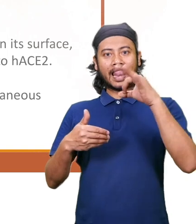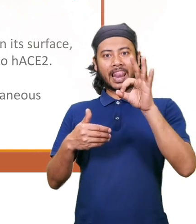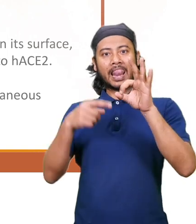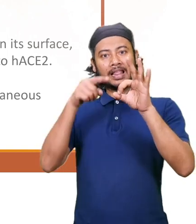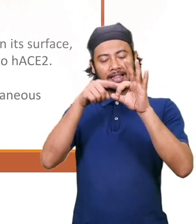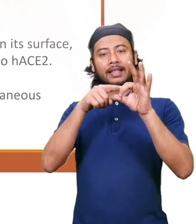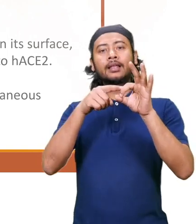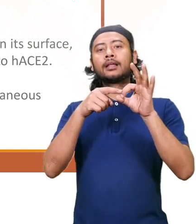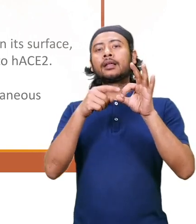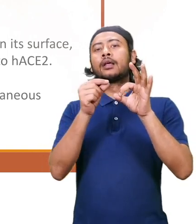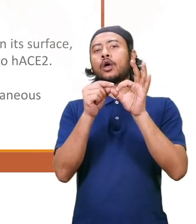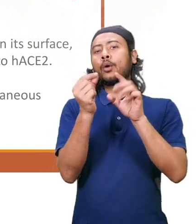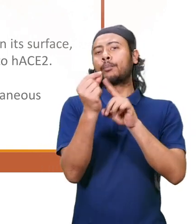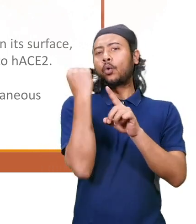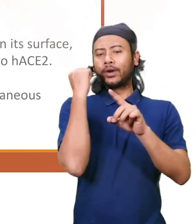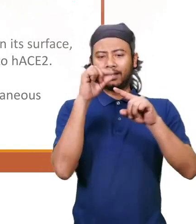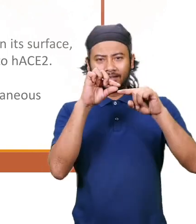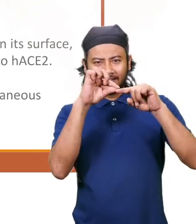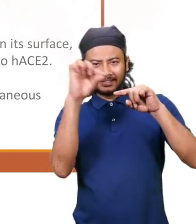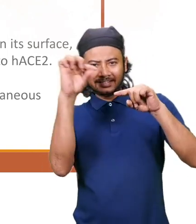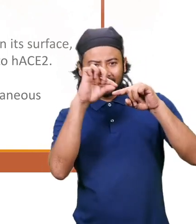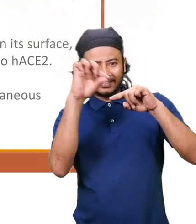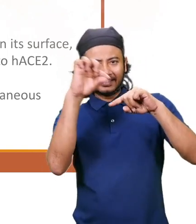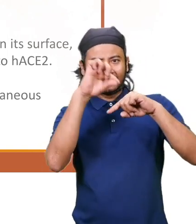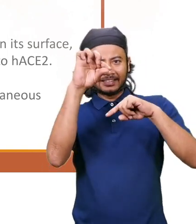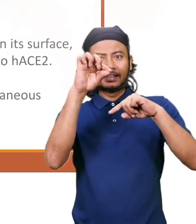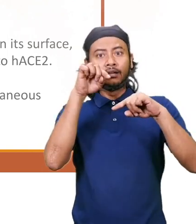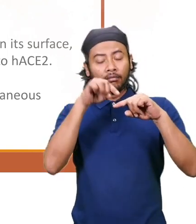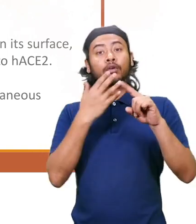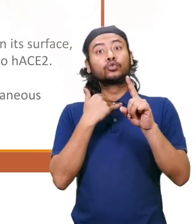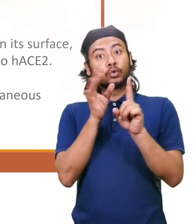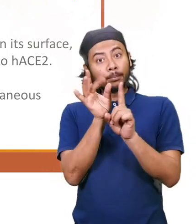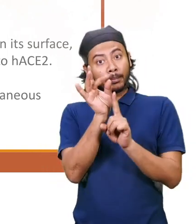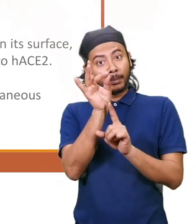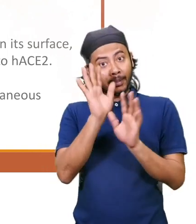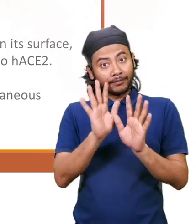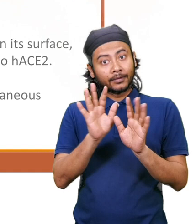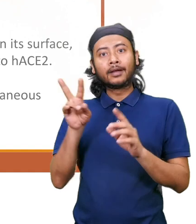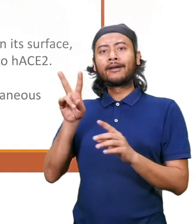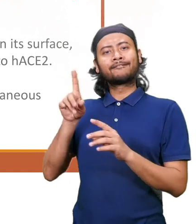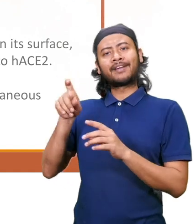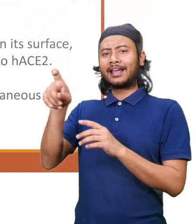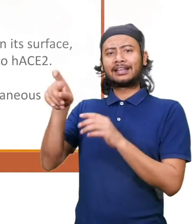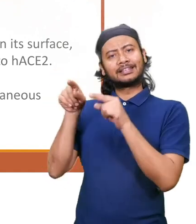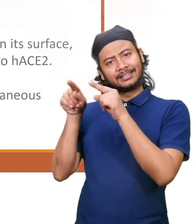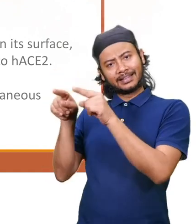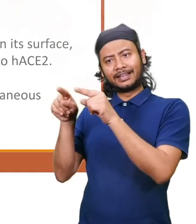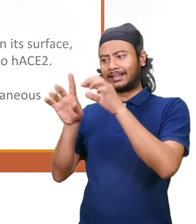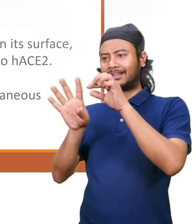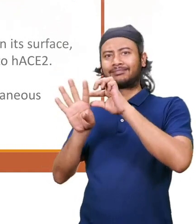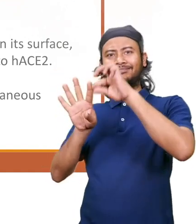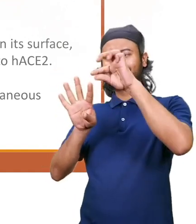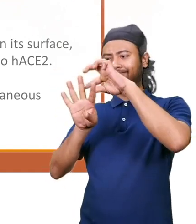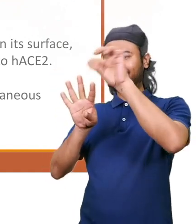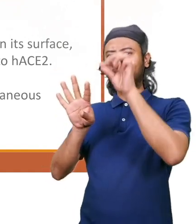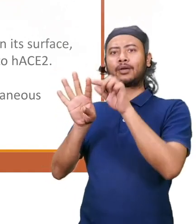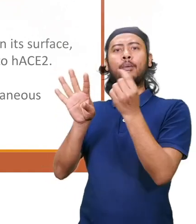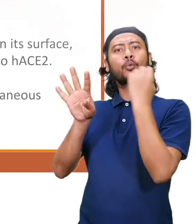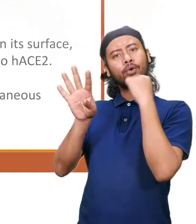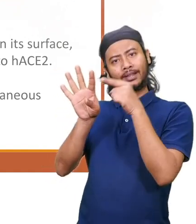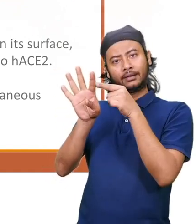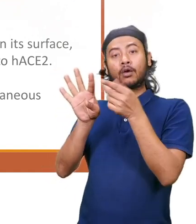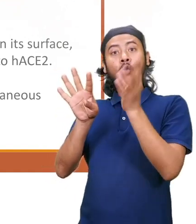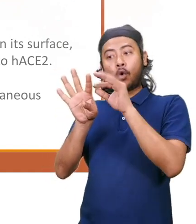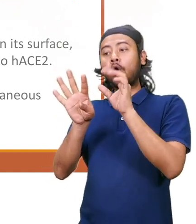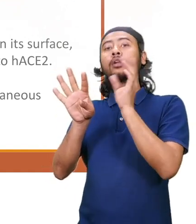Now let's go to the glycosylation on the human receptors. As I mentioned earlier, the viral particles are coated